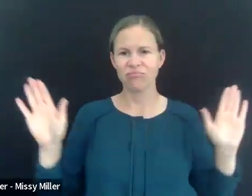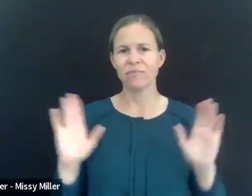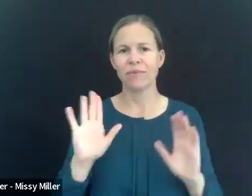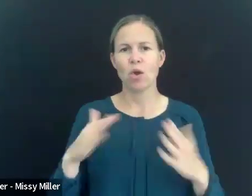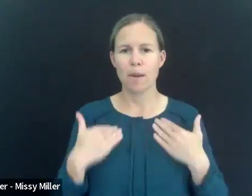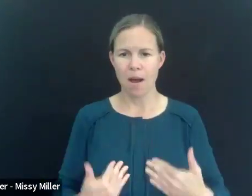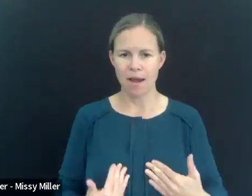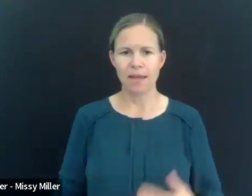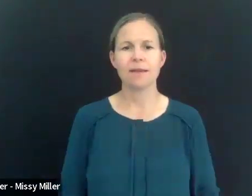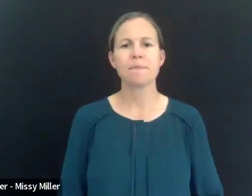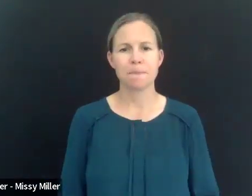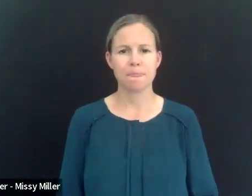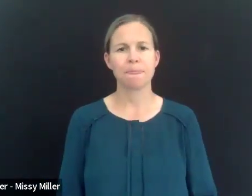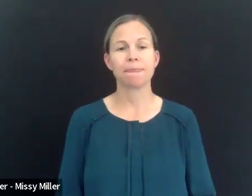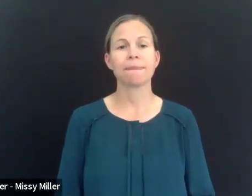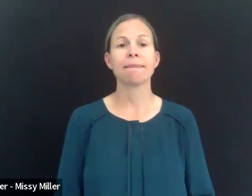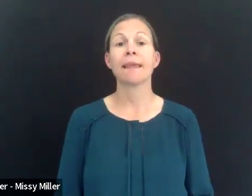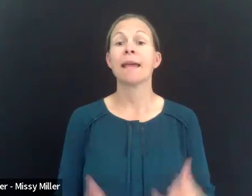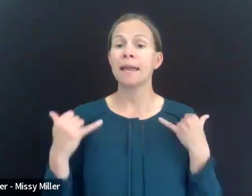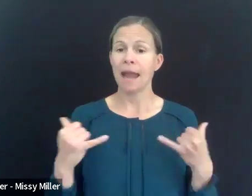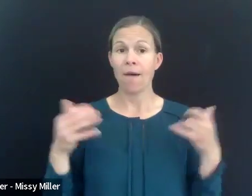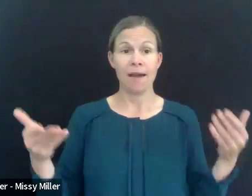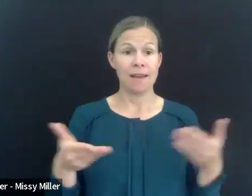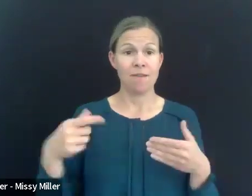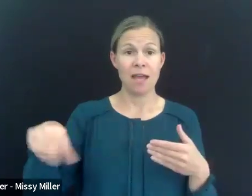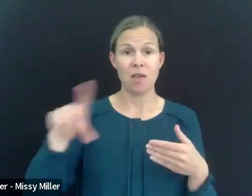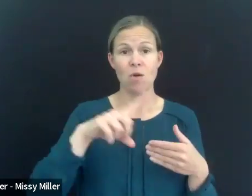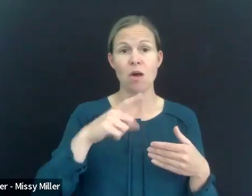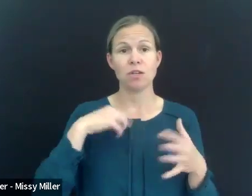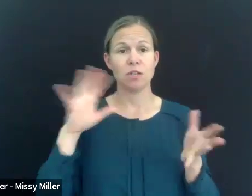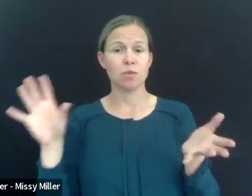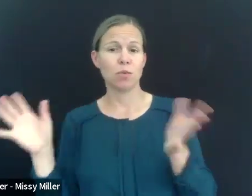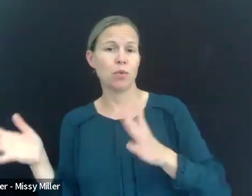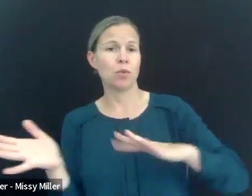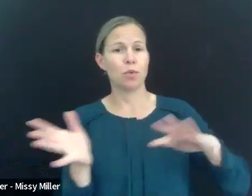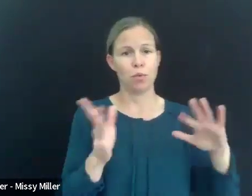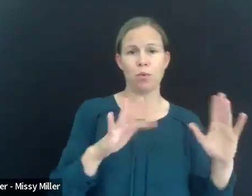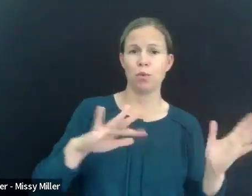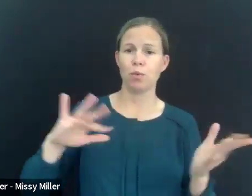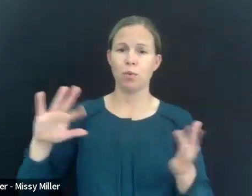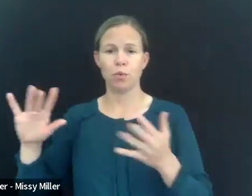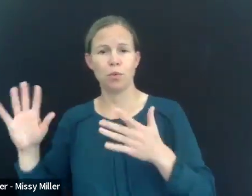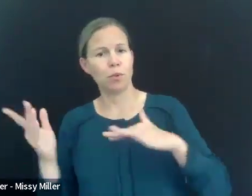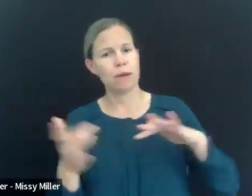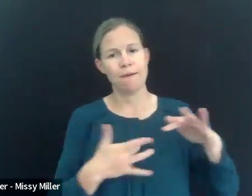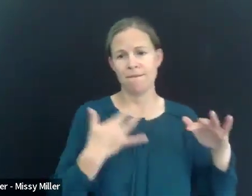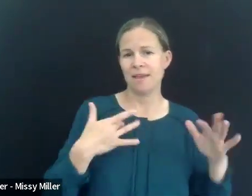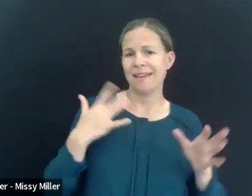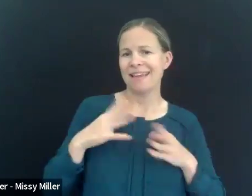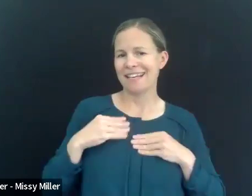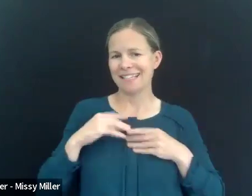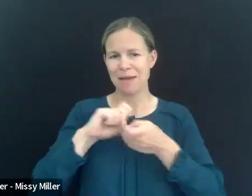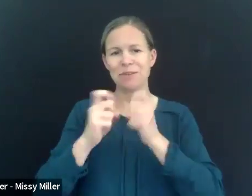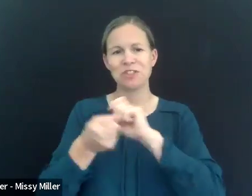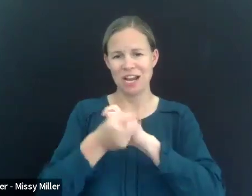And then I would invite you to just blow in the winds of change, because there is nothing other